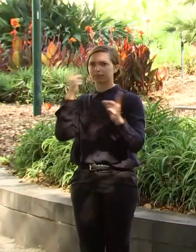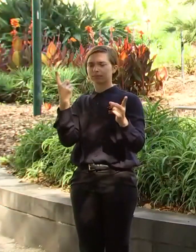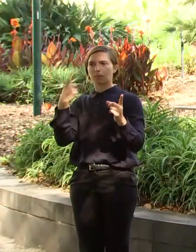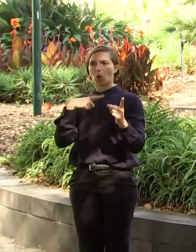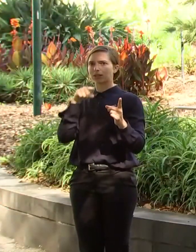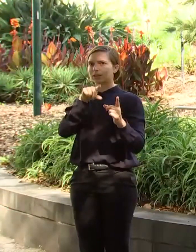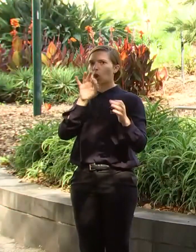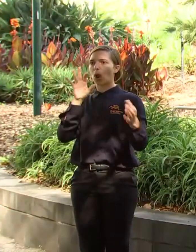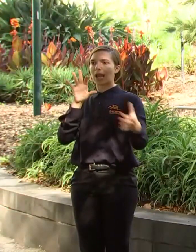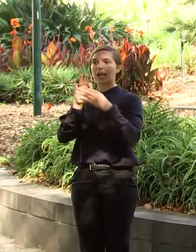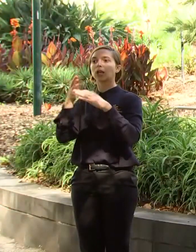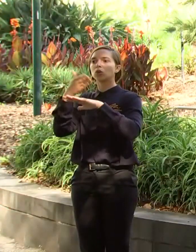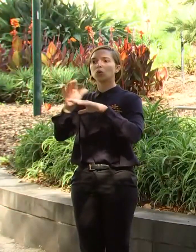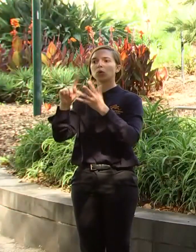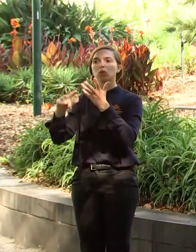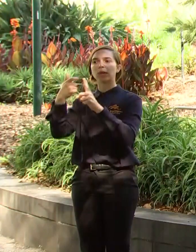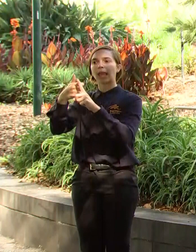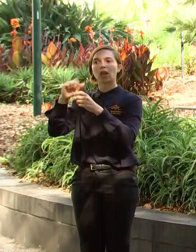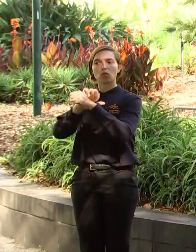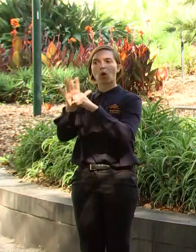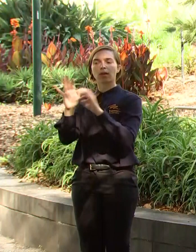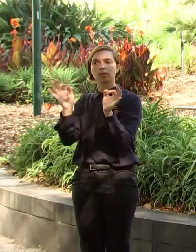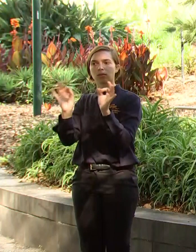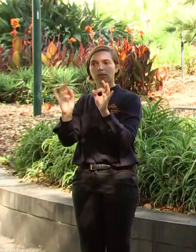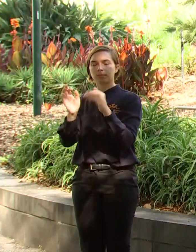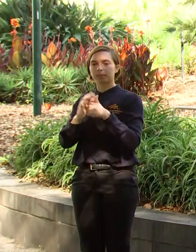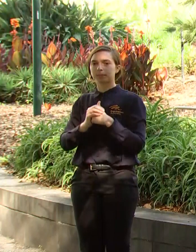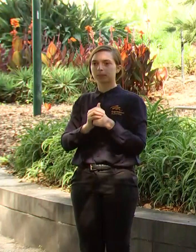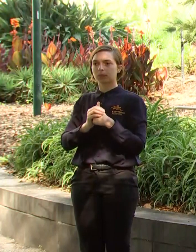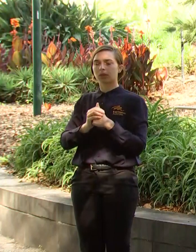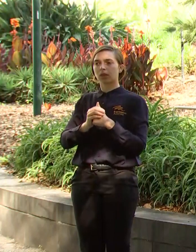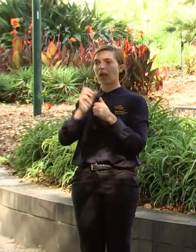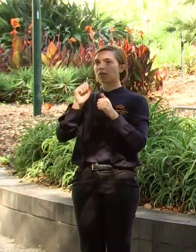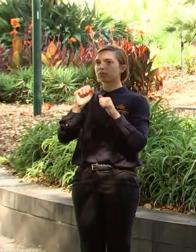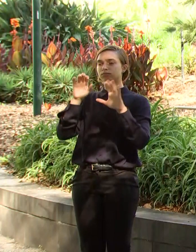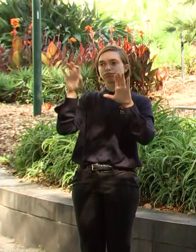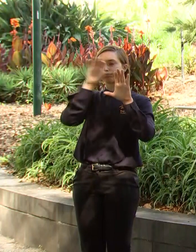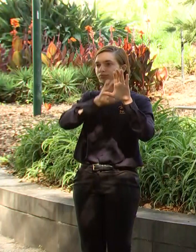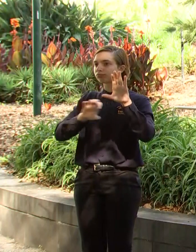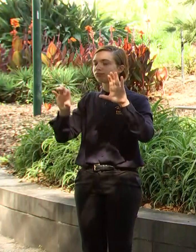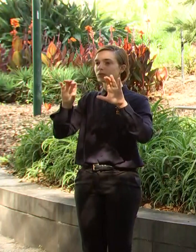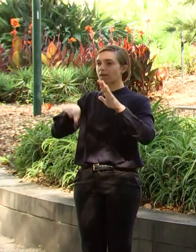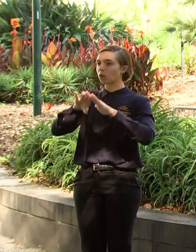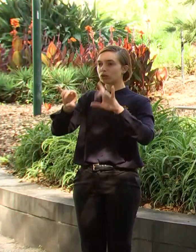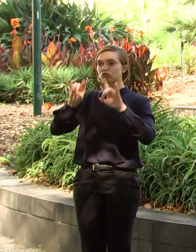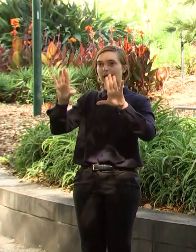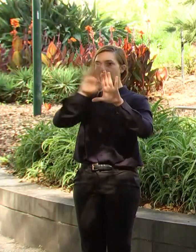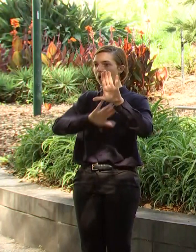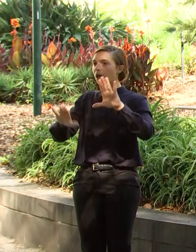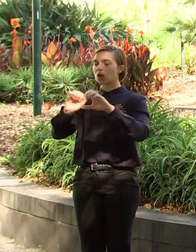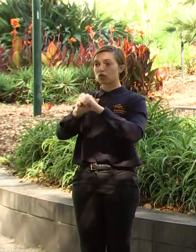more broadly is we've had virus from all over the world in Victoria and in every state in our country. The virus didn't start